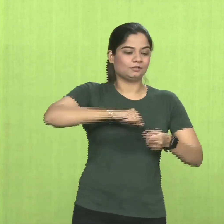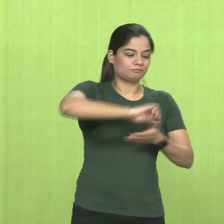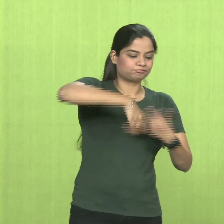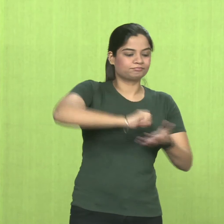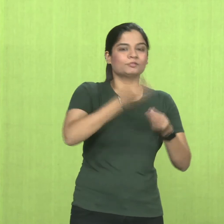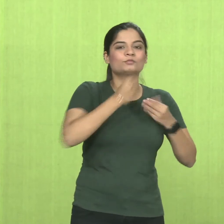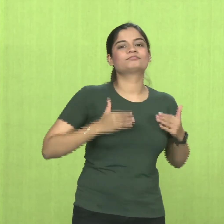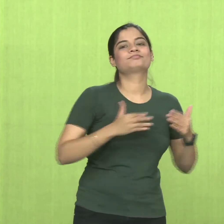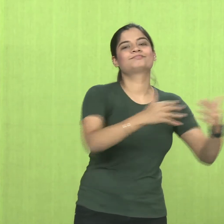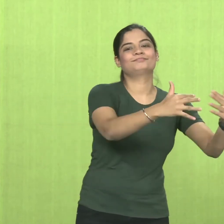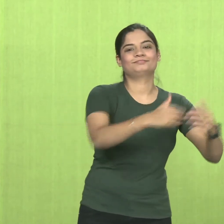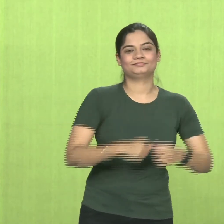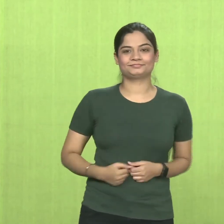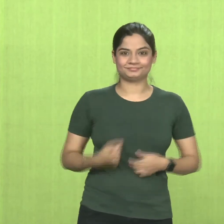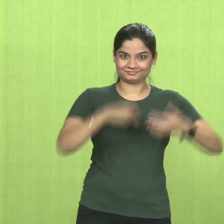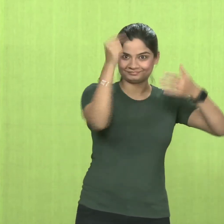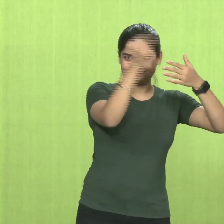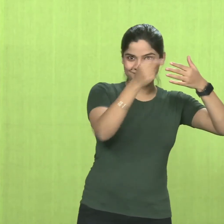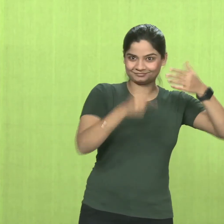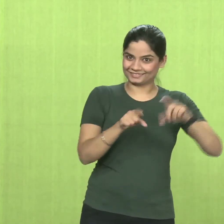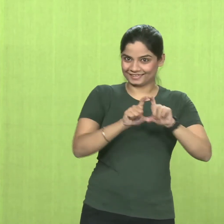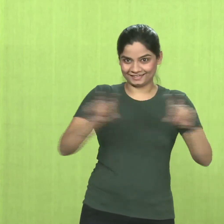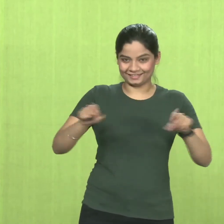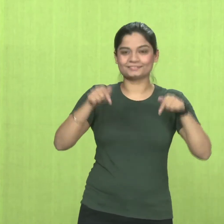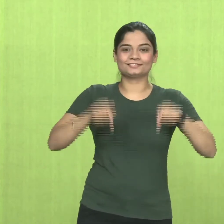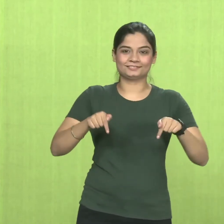has Ayurvedic tablets. Remember this process.